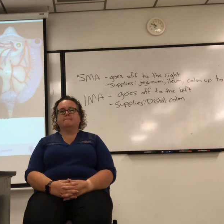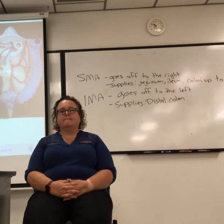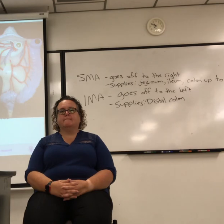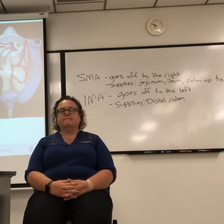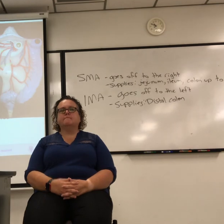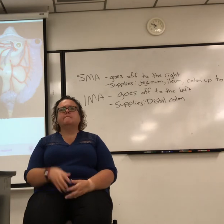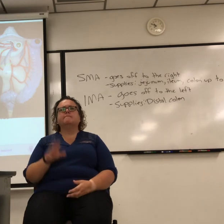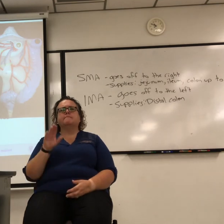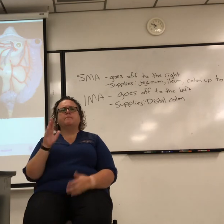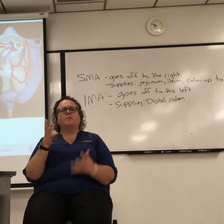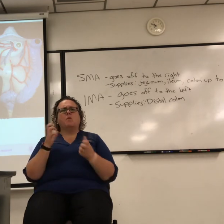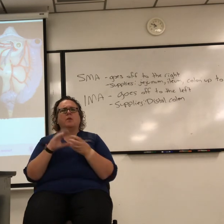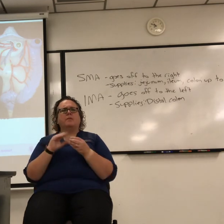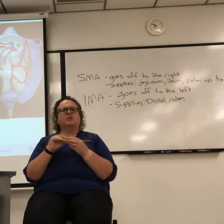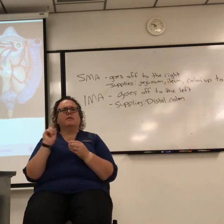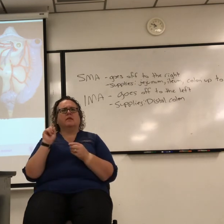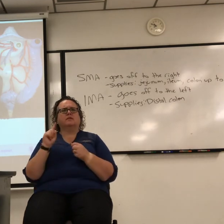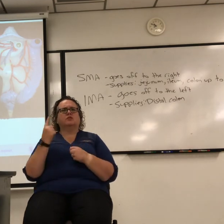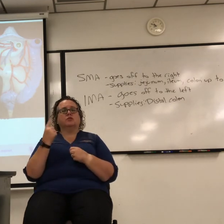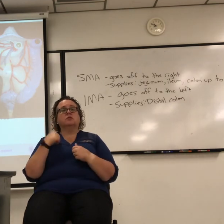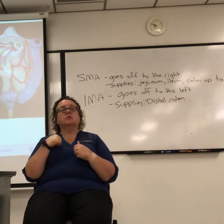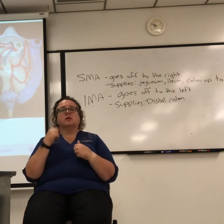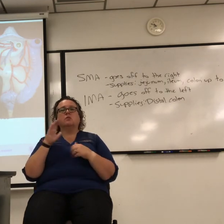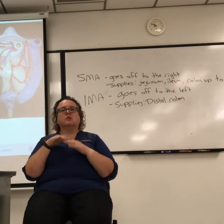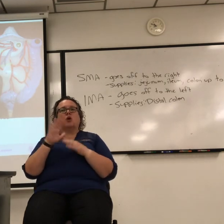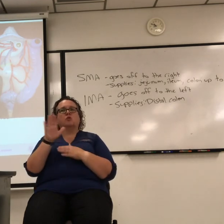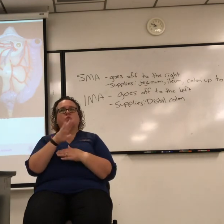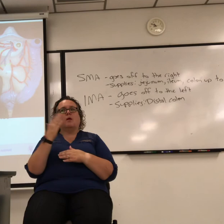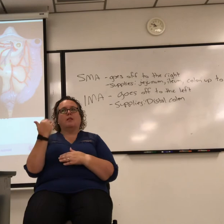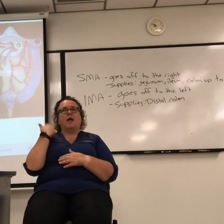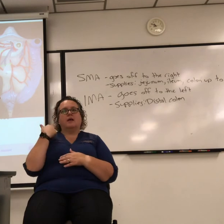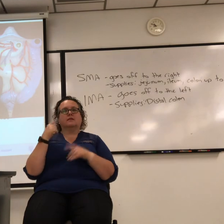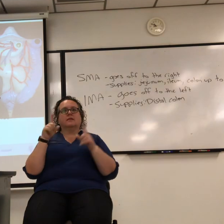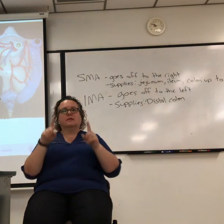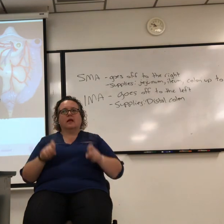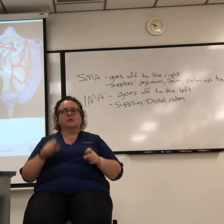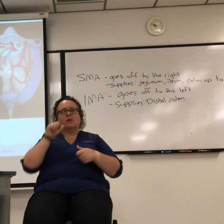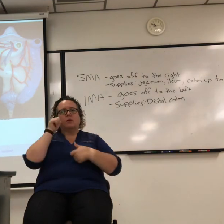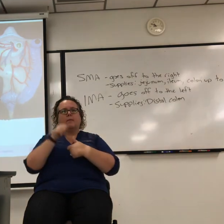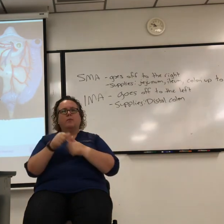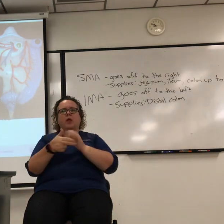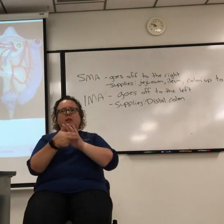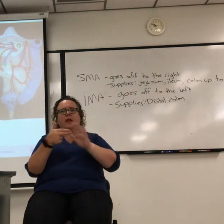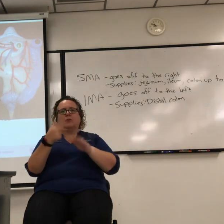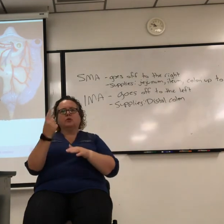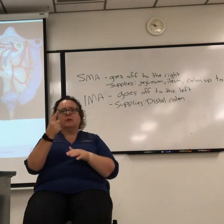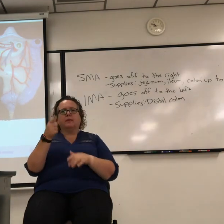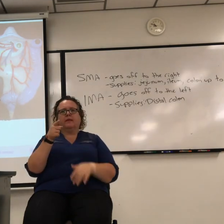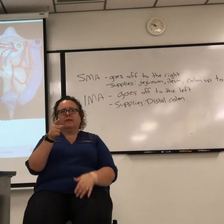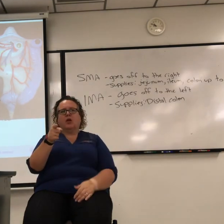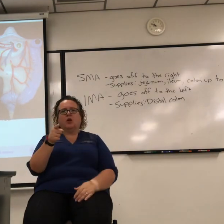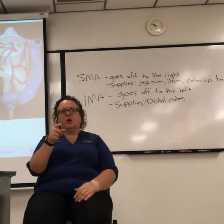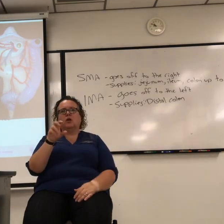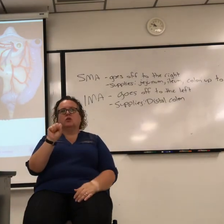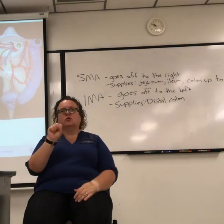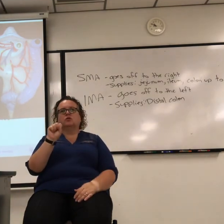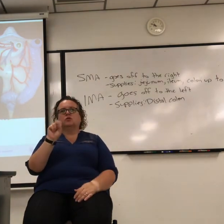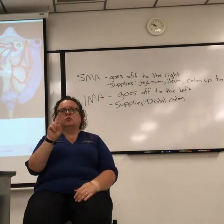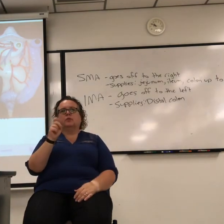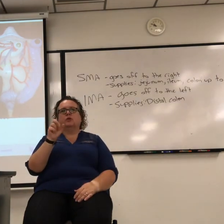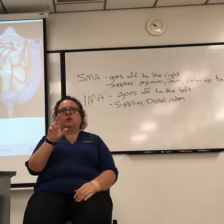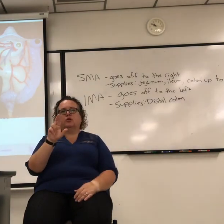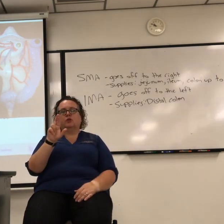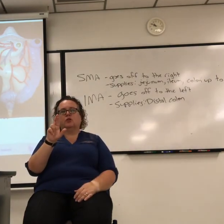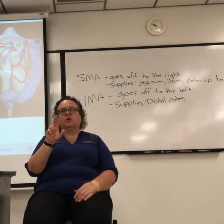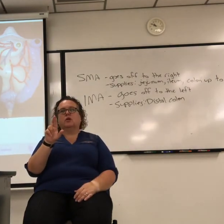let me mention this one. Okay, this one was on your last test. I remember I labeled something there, superior rectal artery. Okay,